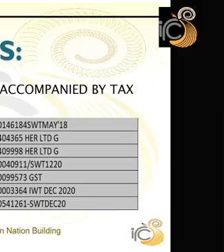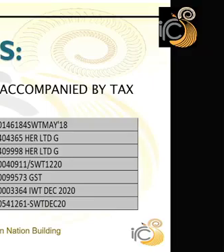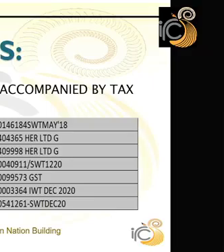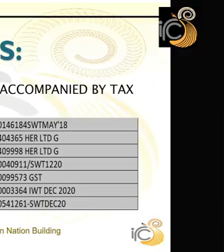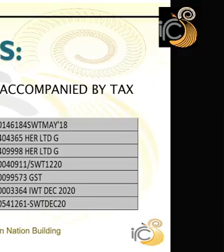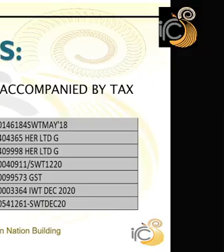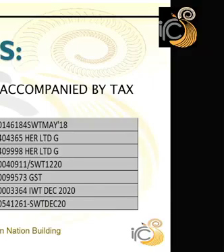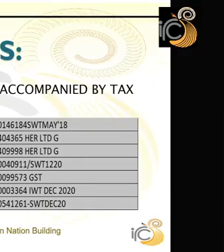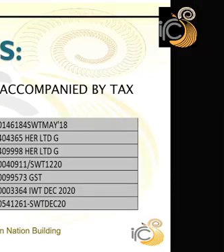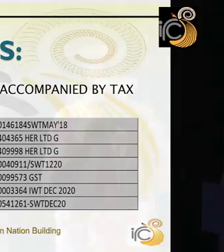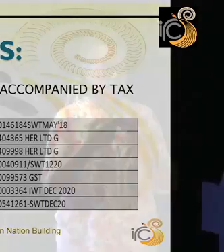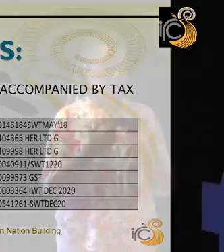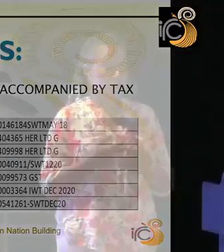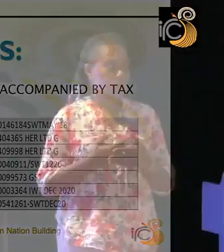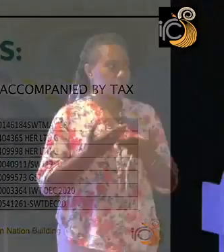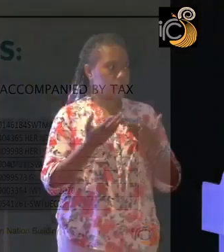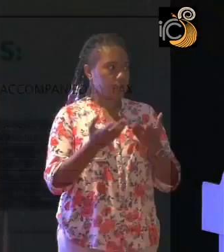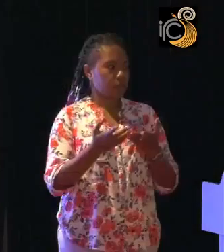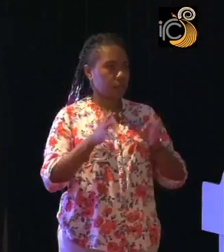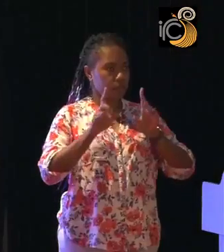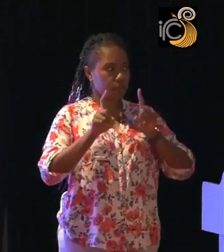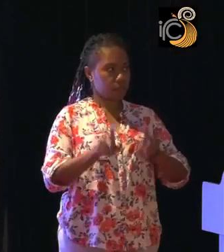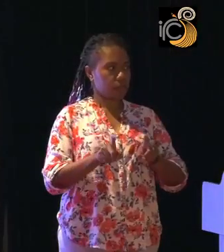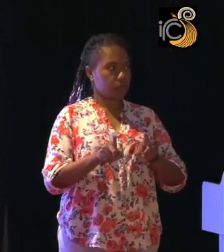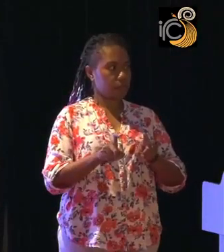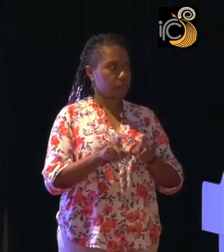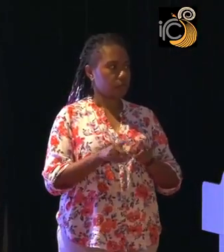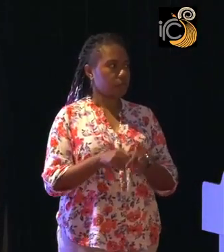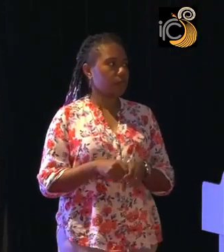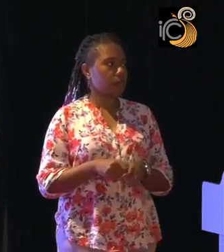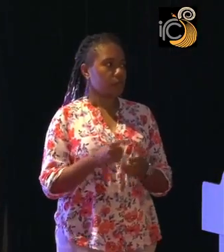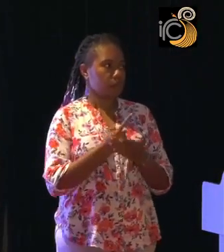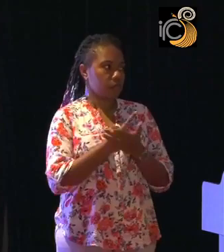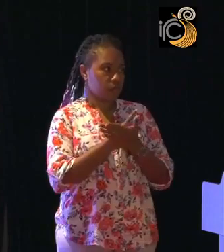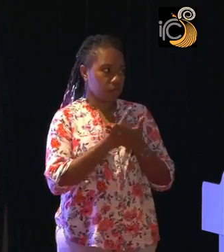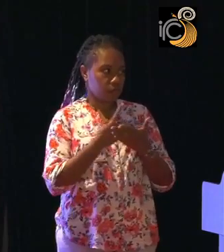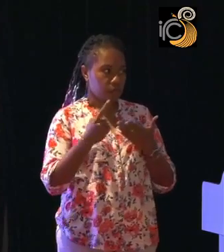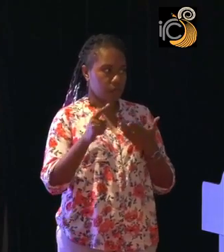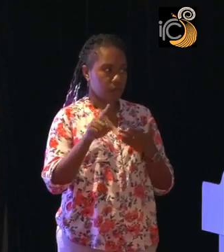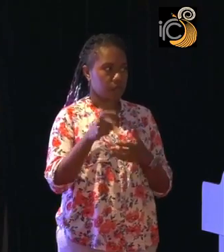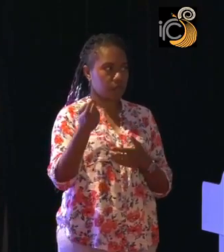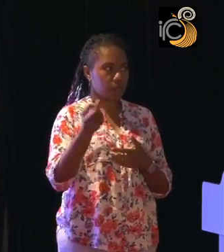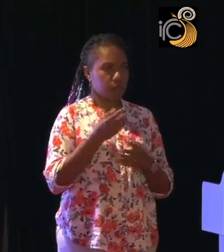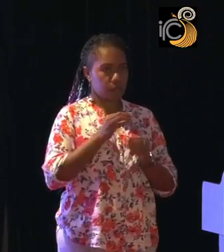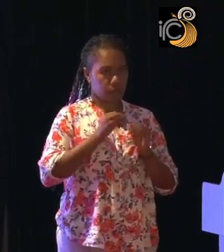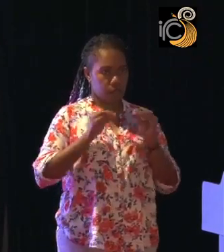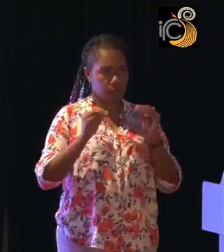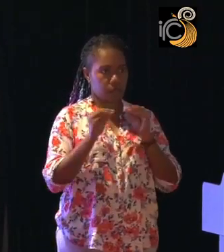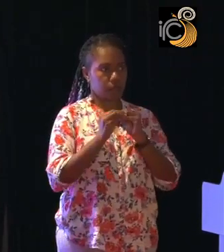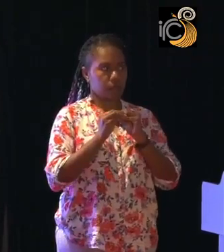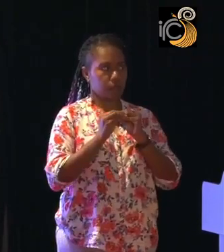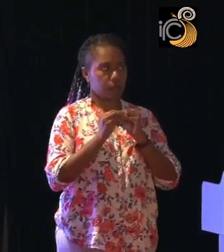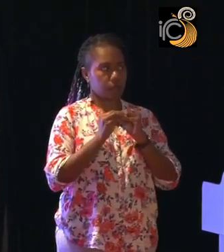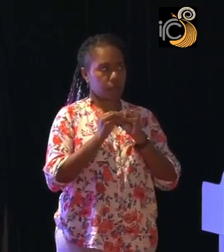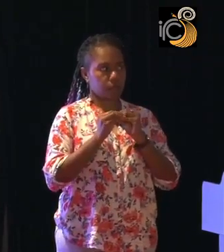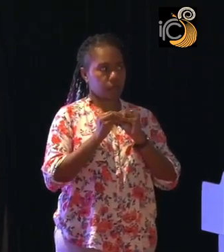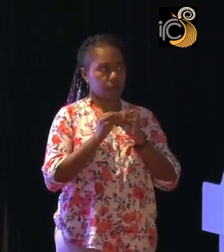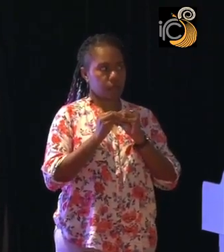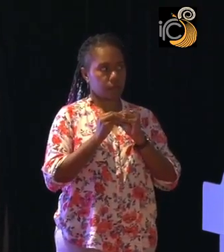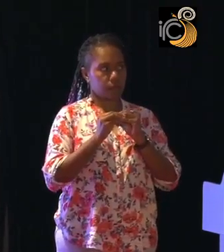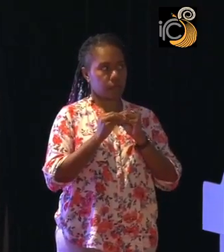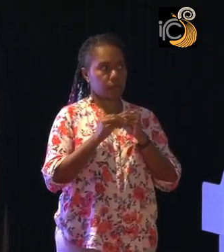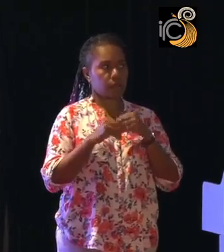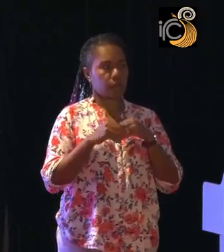there until you yourself will come to us and tell us that I haven't received my payment